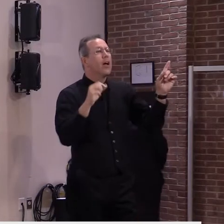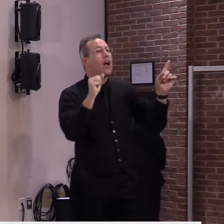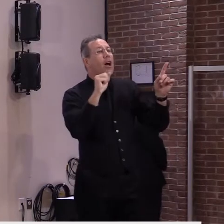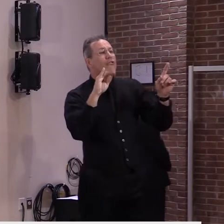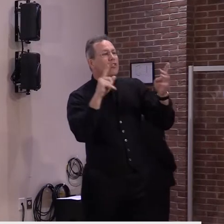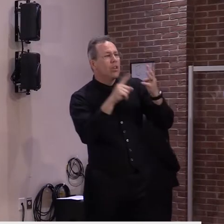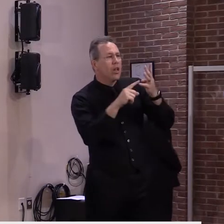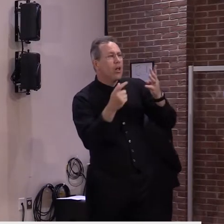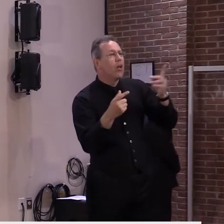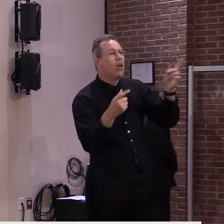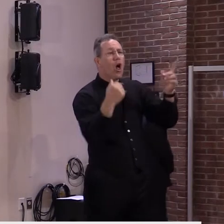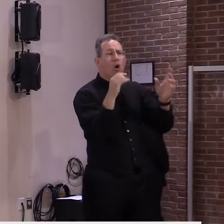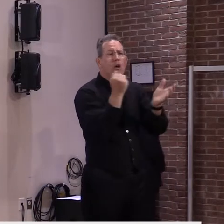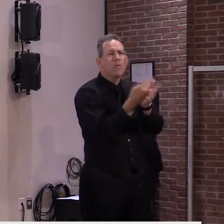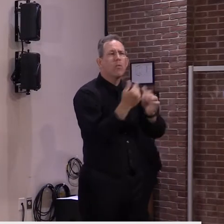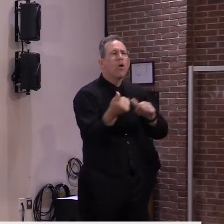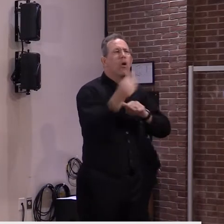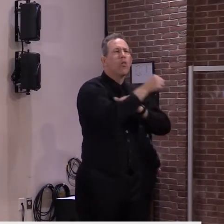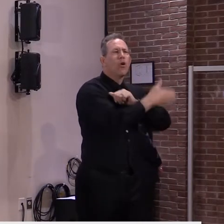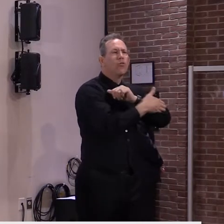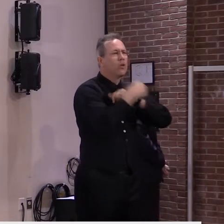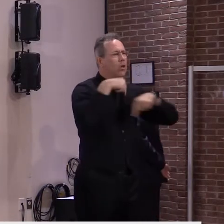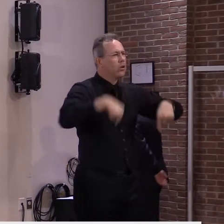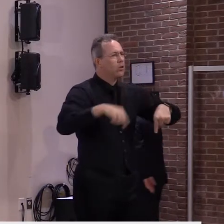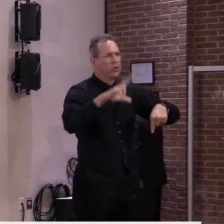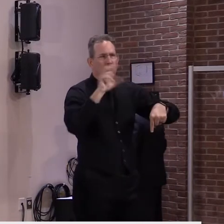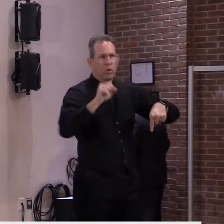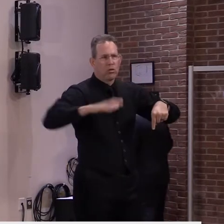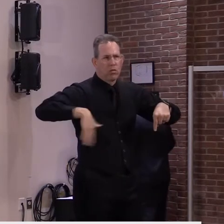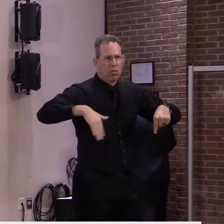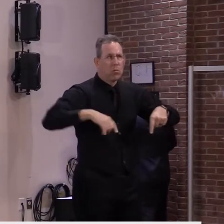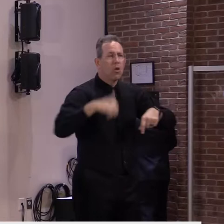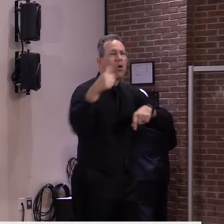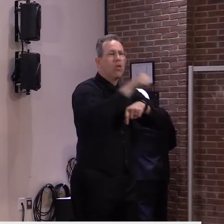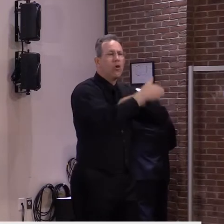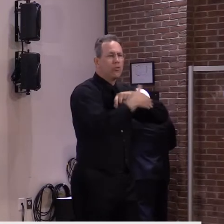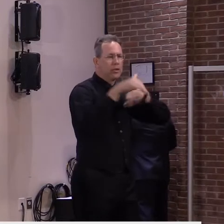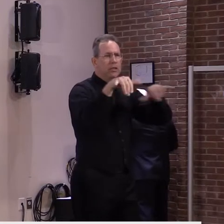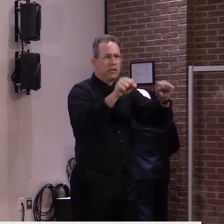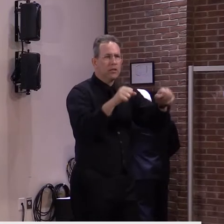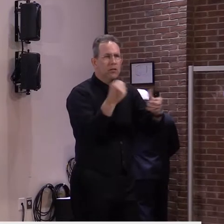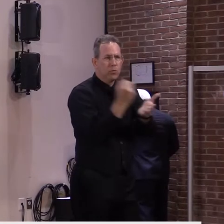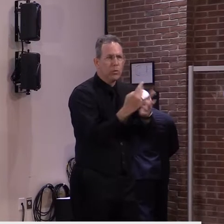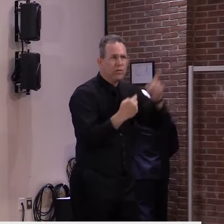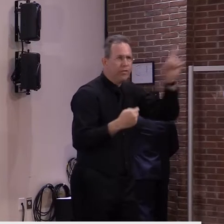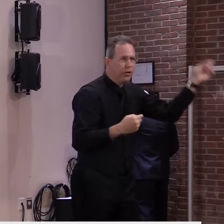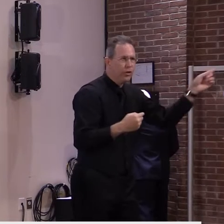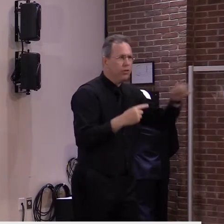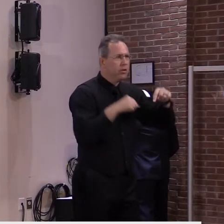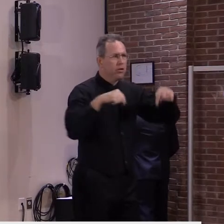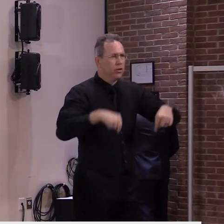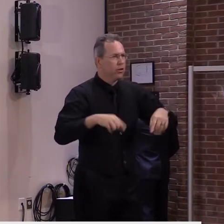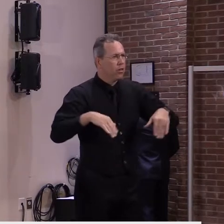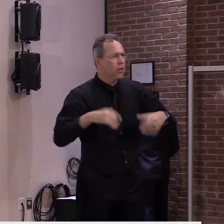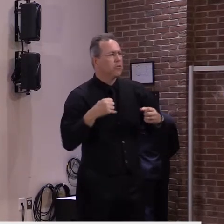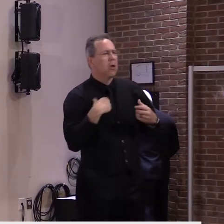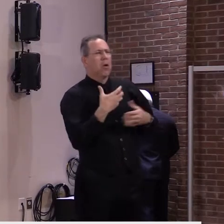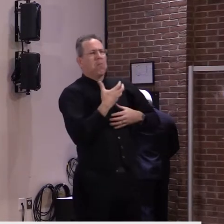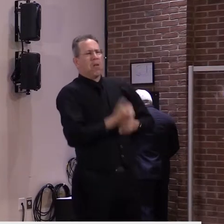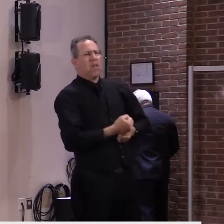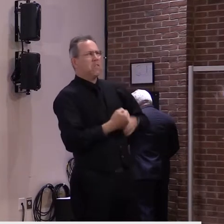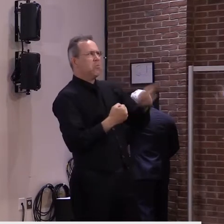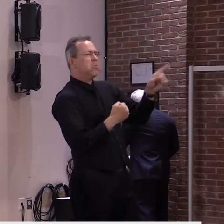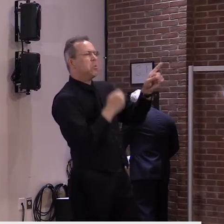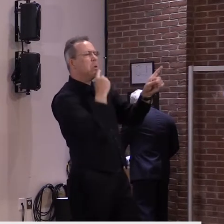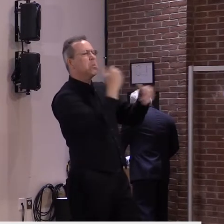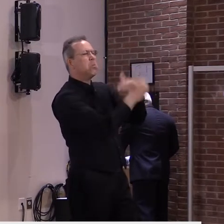the world. So people are confident in its ability to protect them. And I'll just leave it at that. But